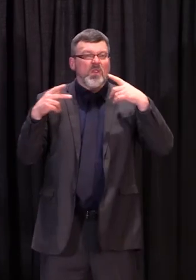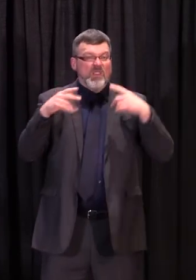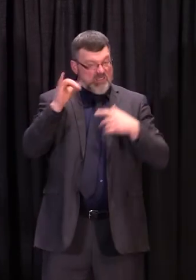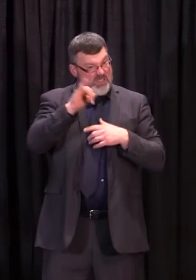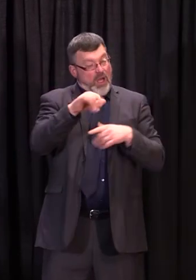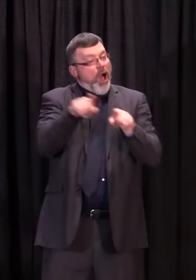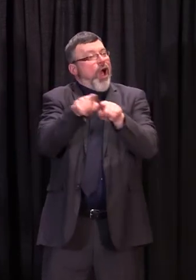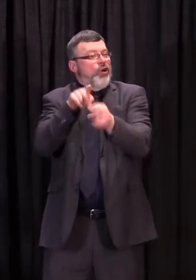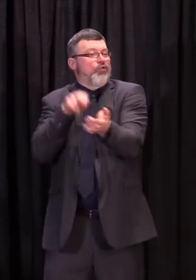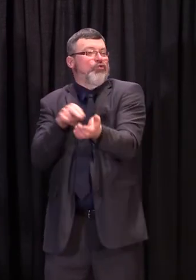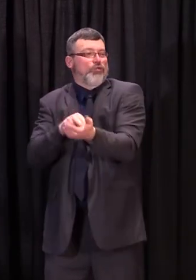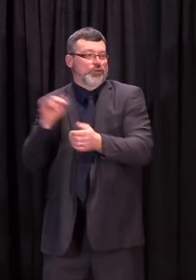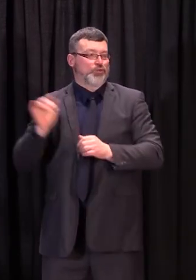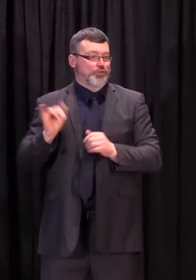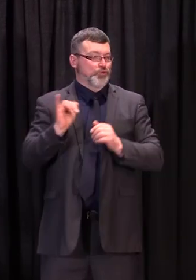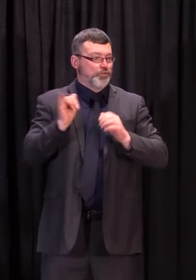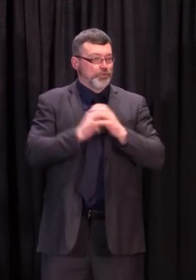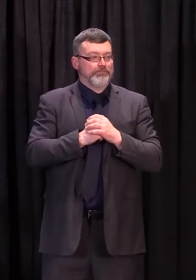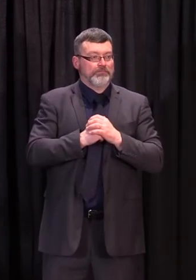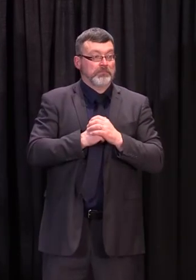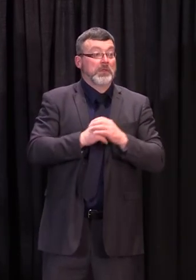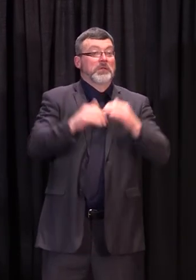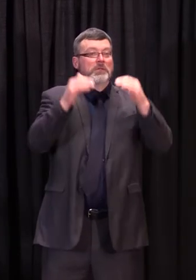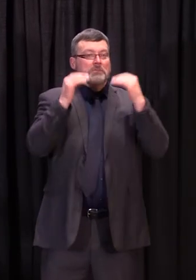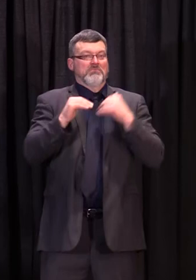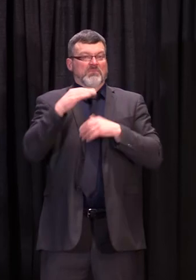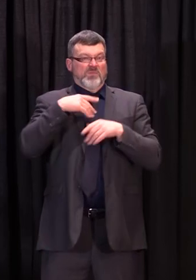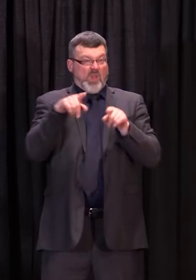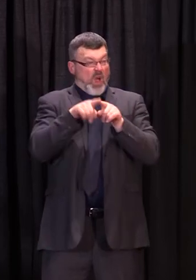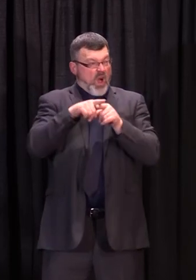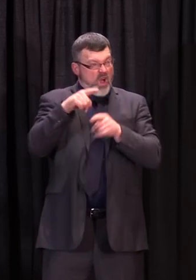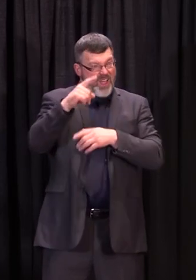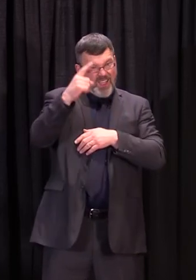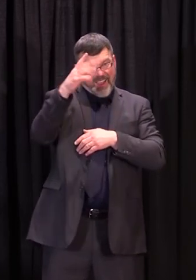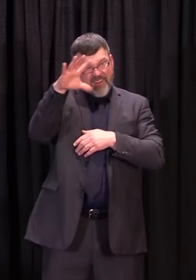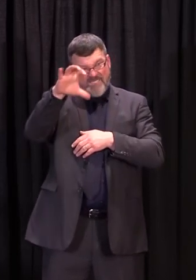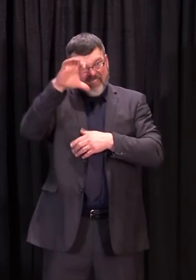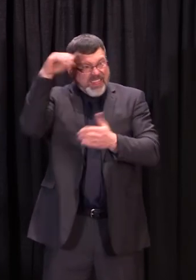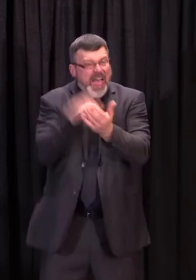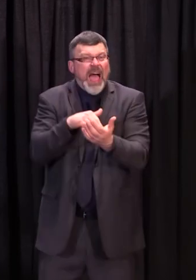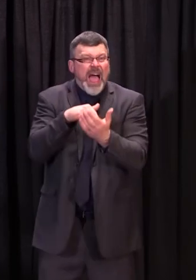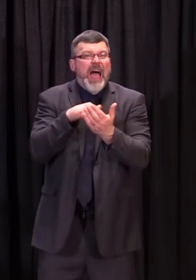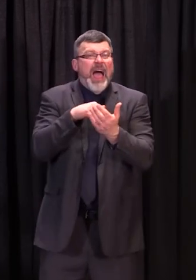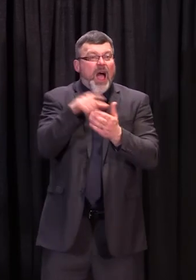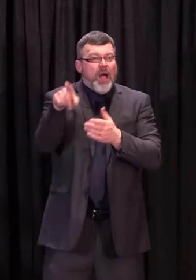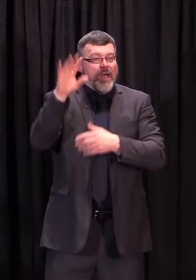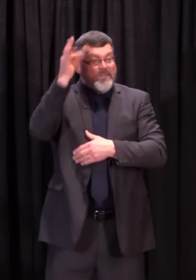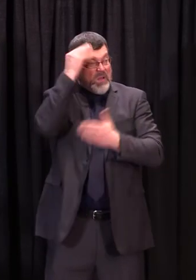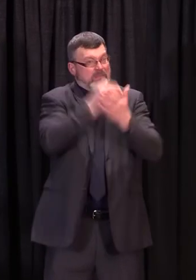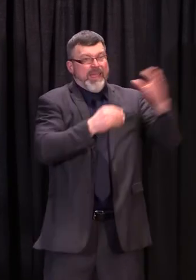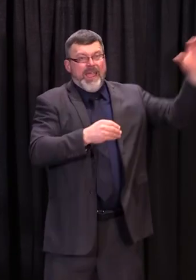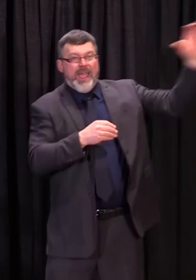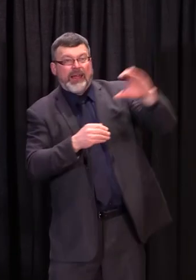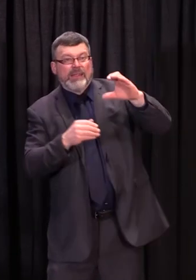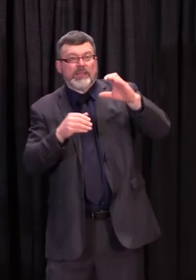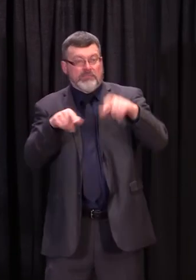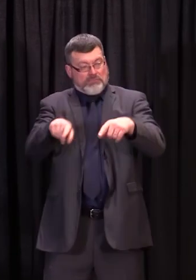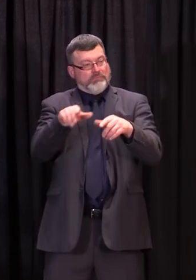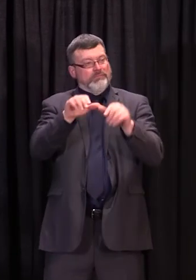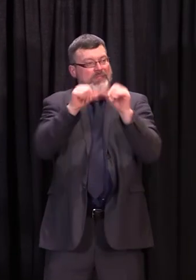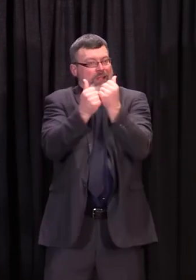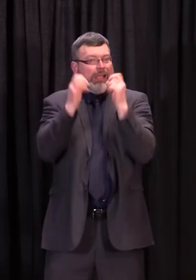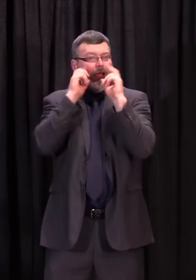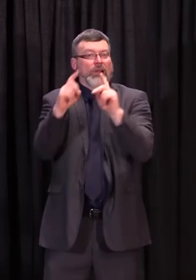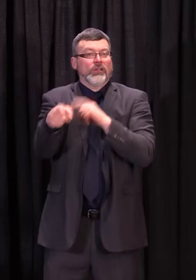And we're using $500,000 of federal aid given to the Agency of Education last year to begin offering courses